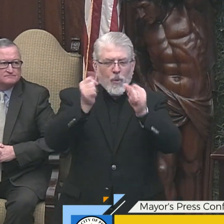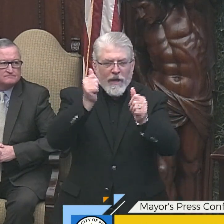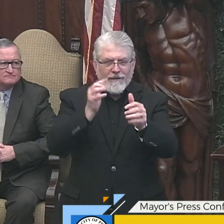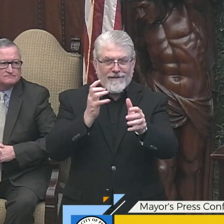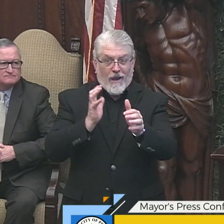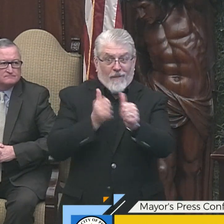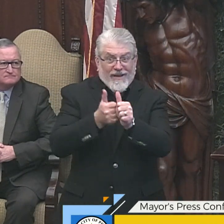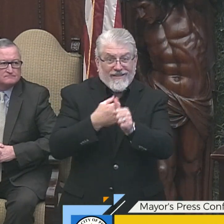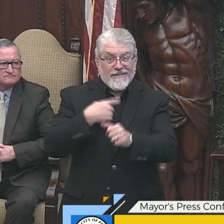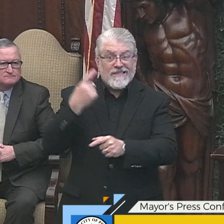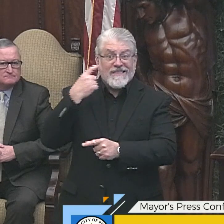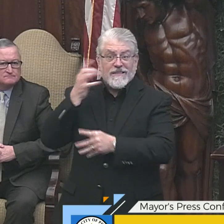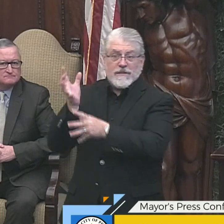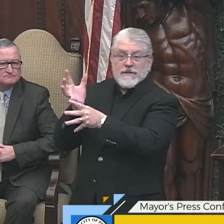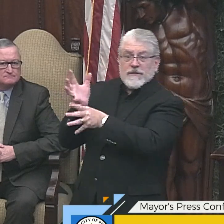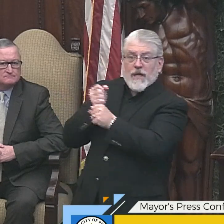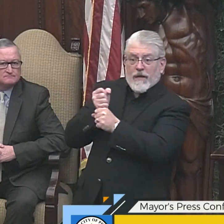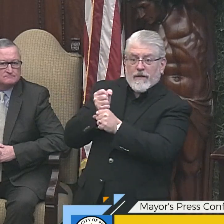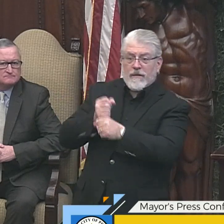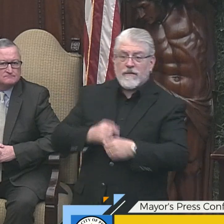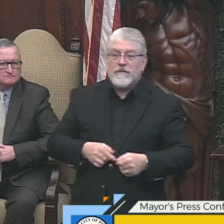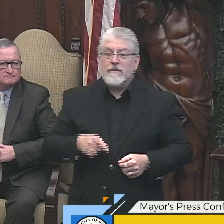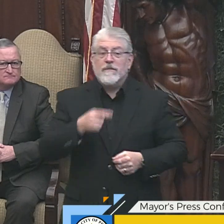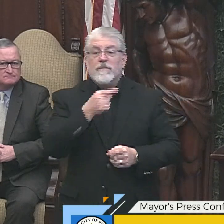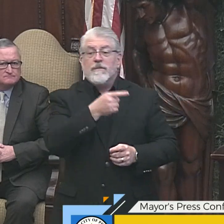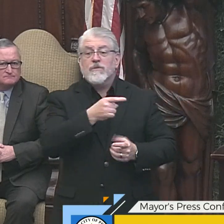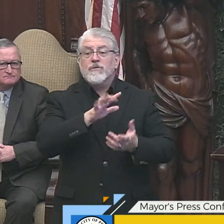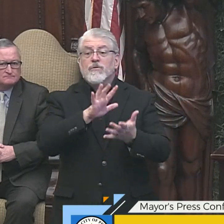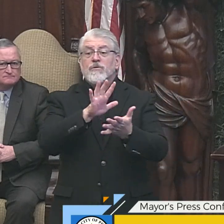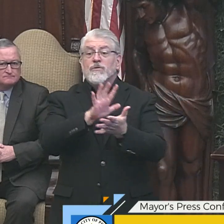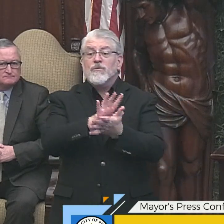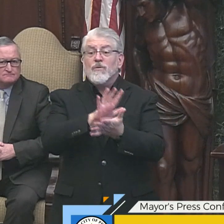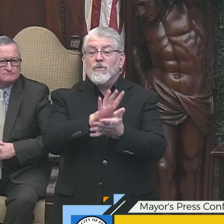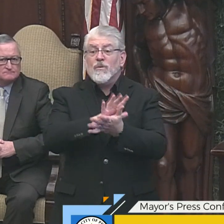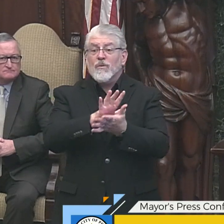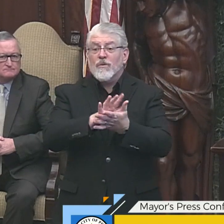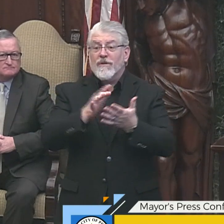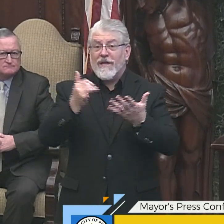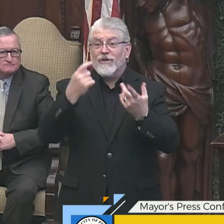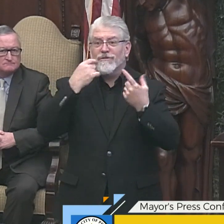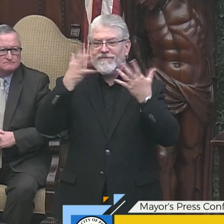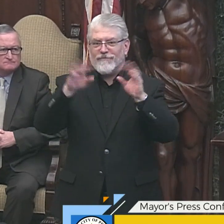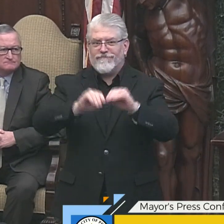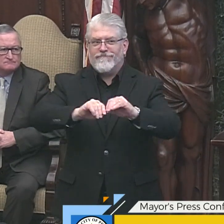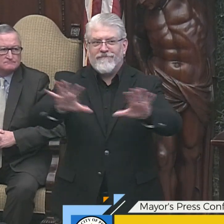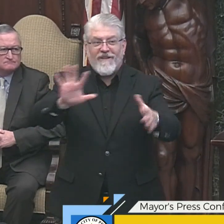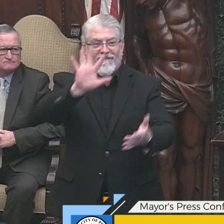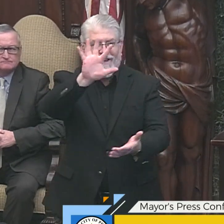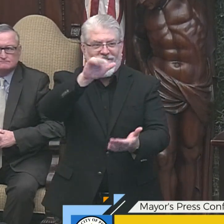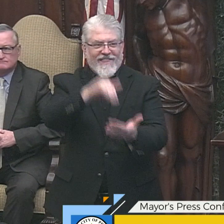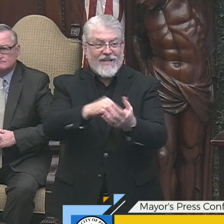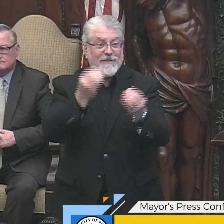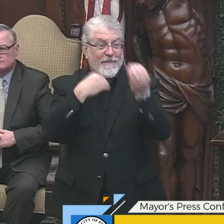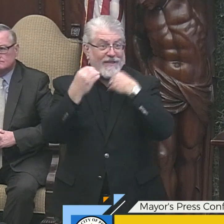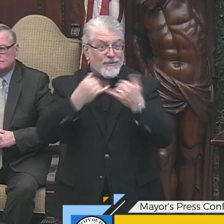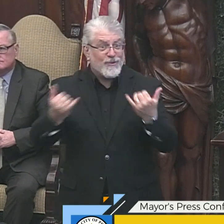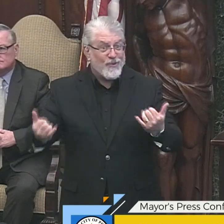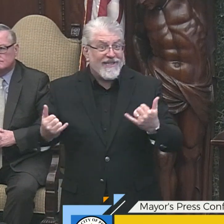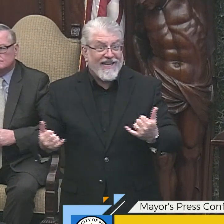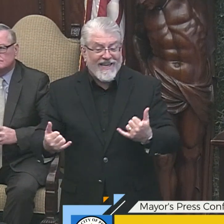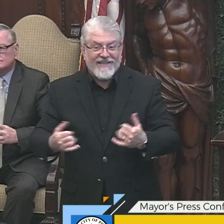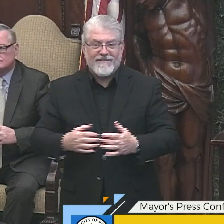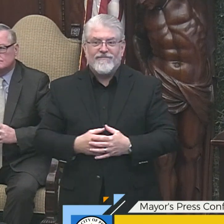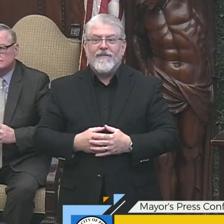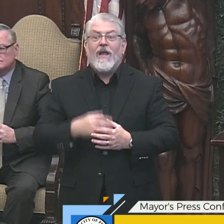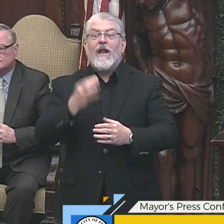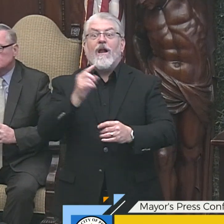have the schools have distributed 5,000 meals today, as well as education packets at